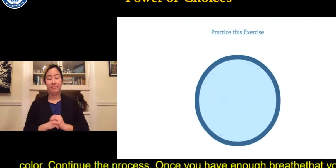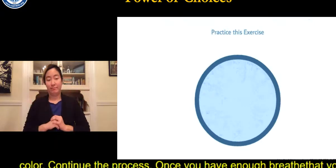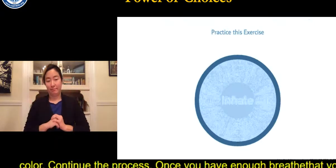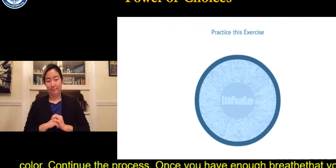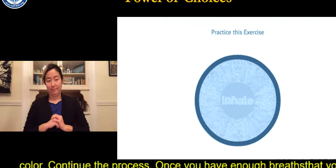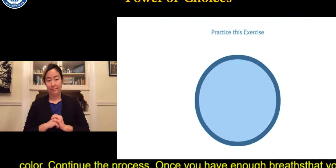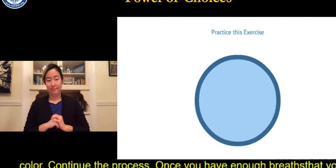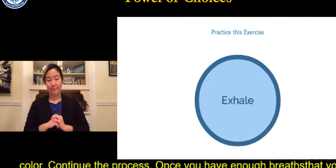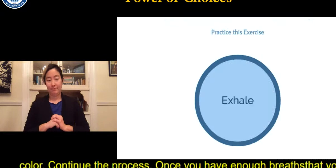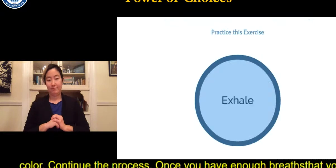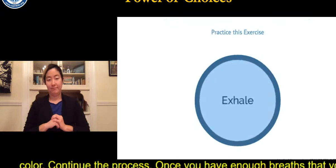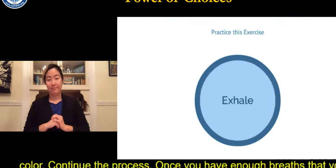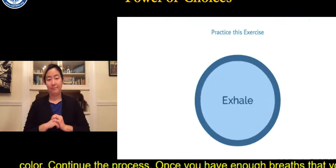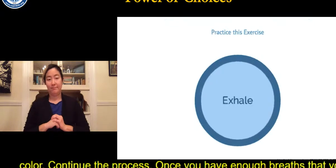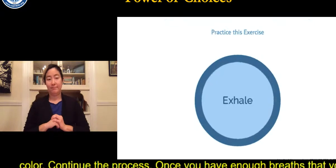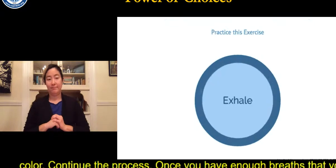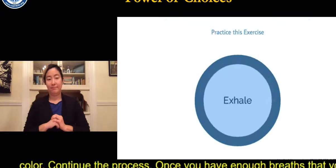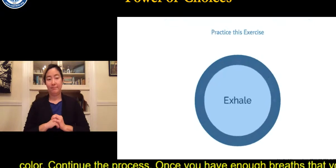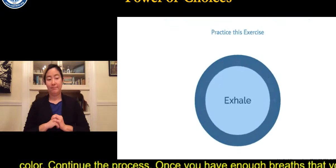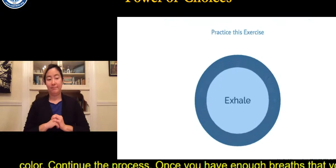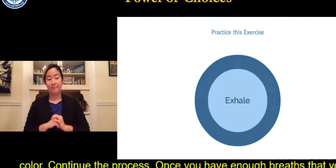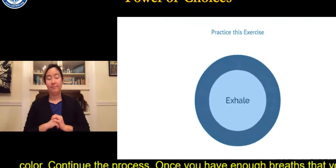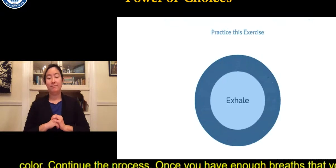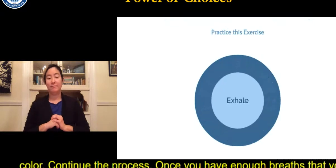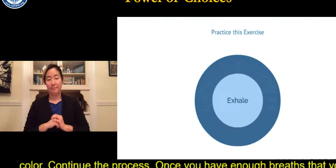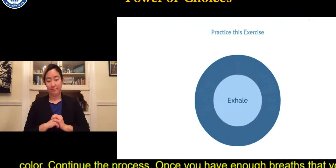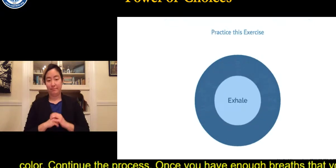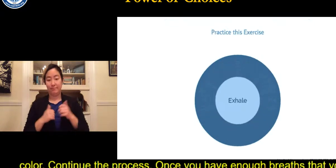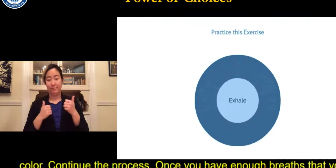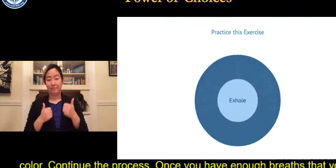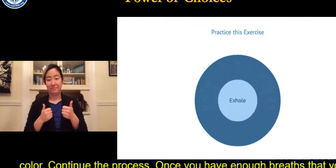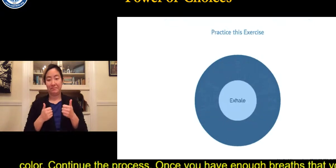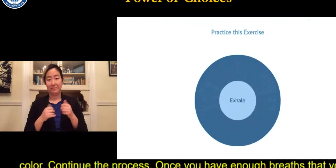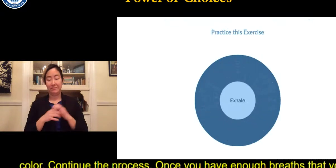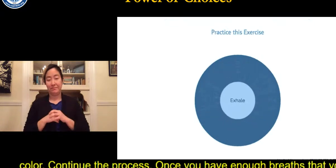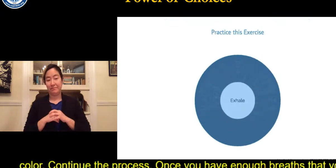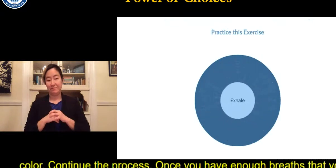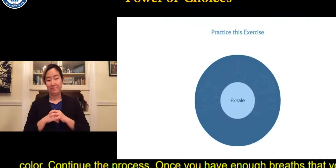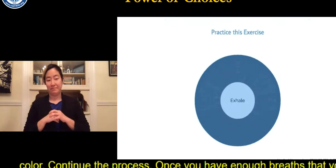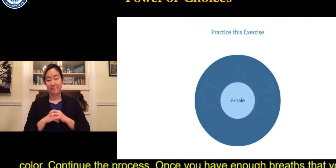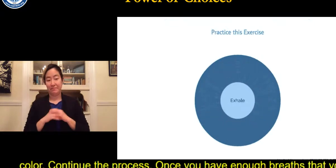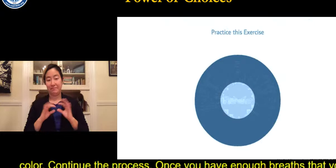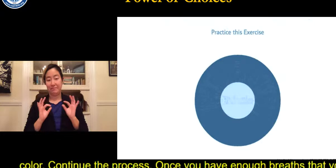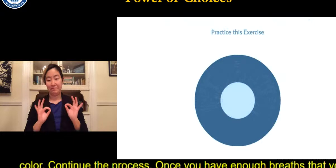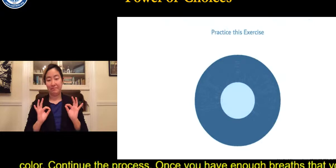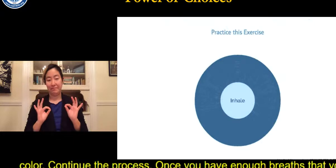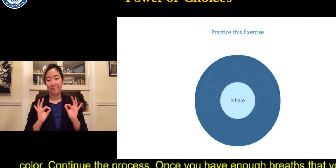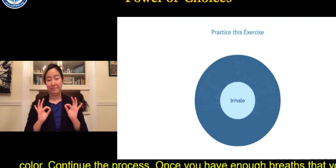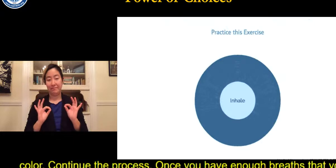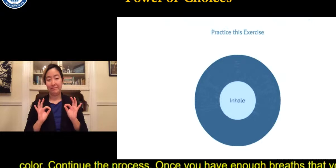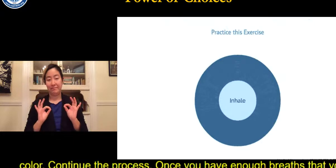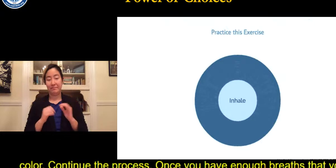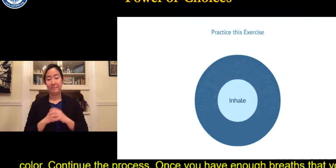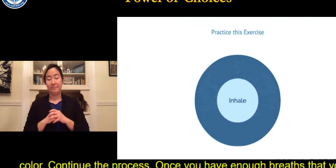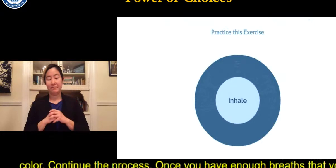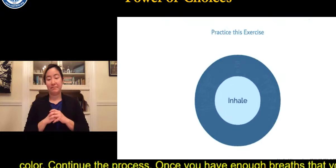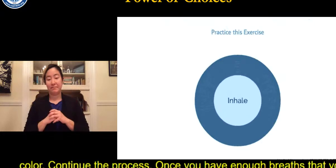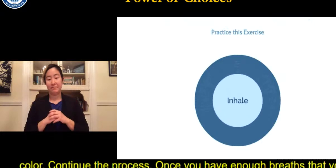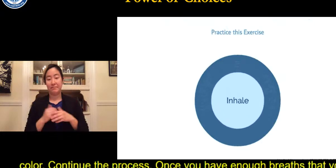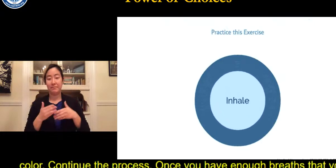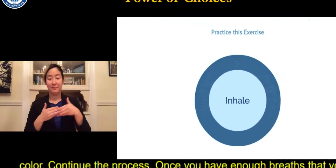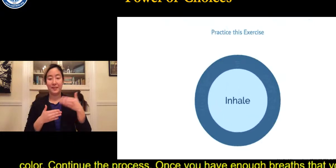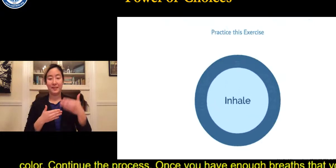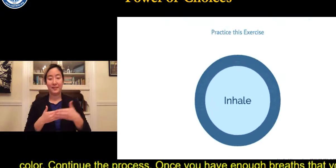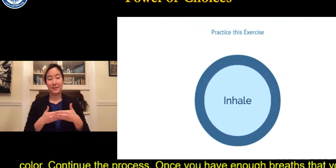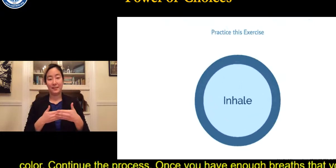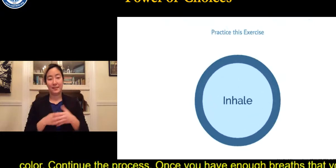continue, practice with me. I feel that it is close to my chest. And at this point, I am done. I feel that I have been completely embodied by the positive